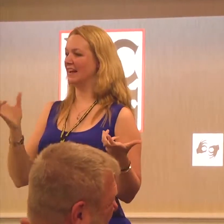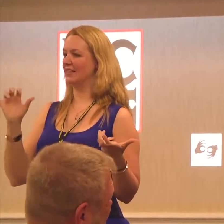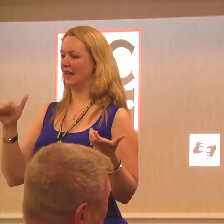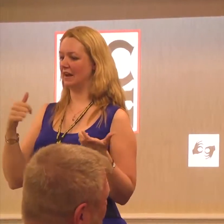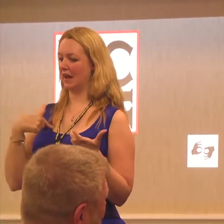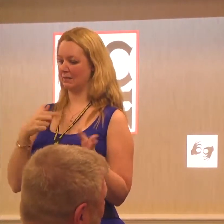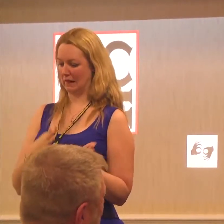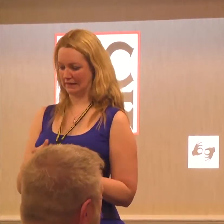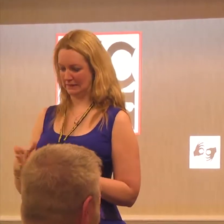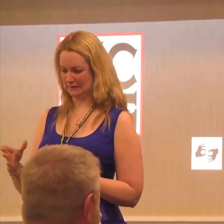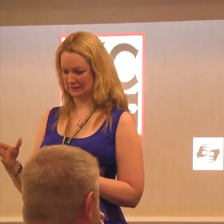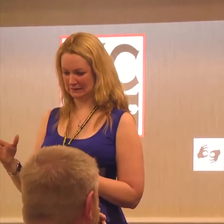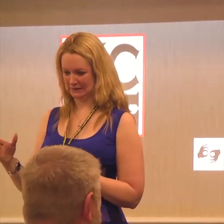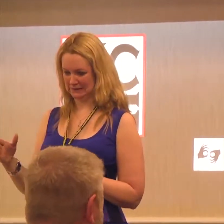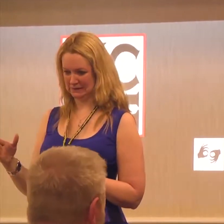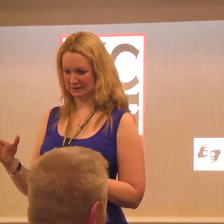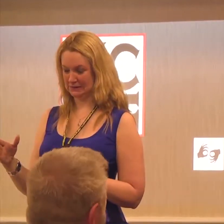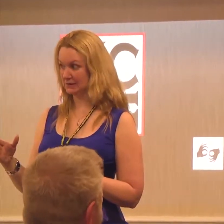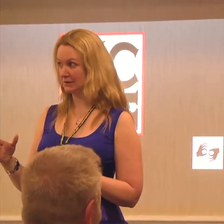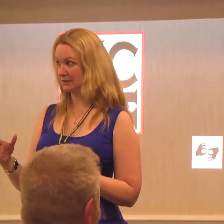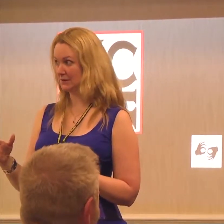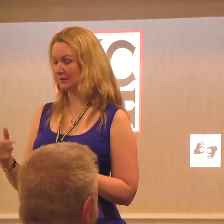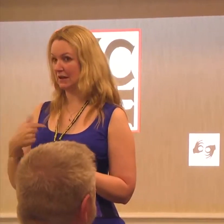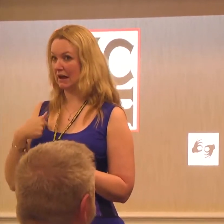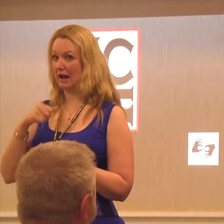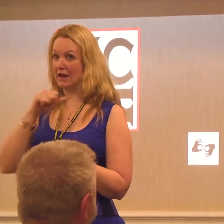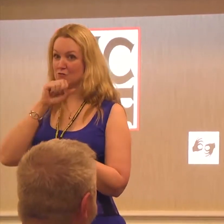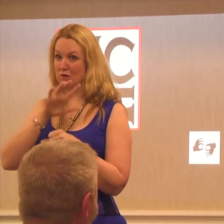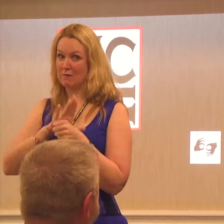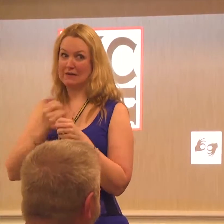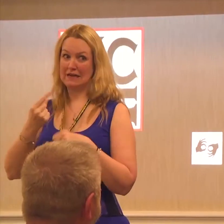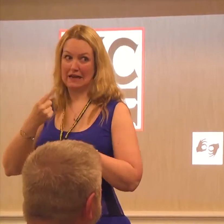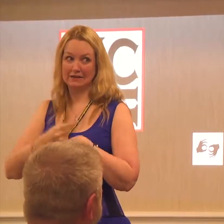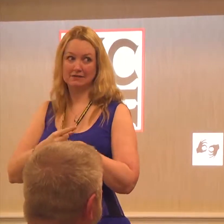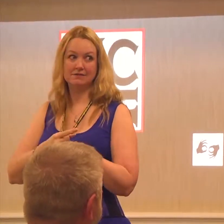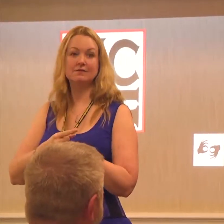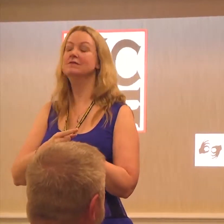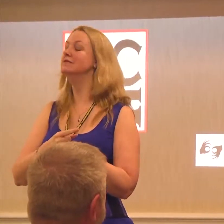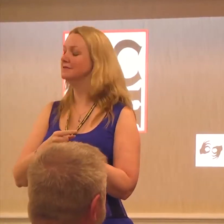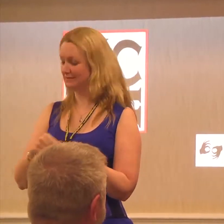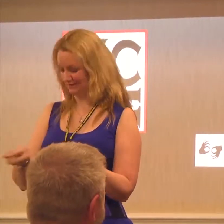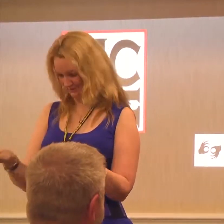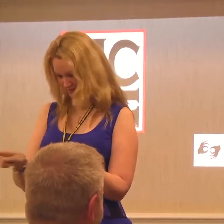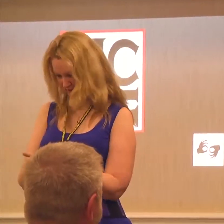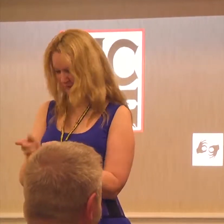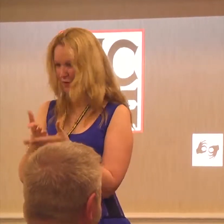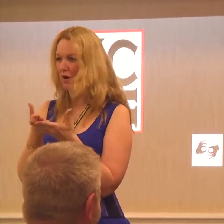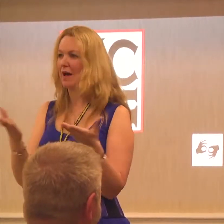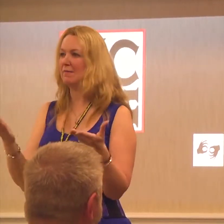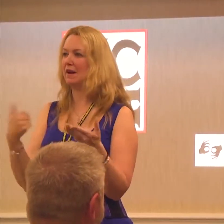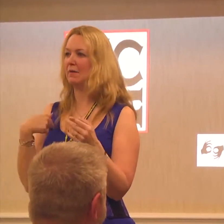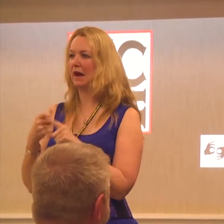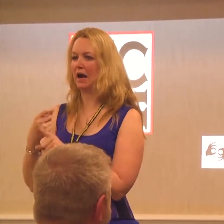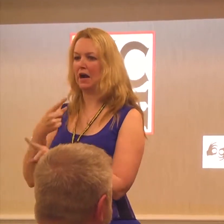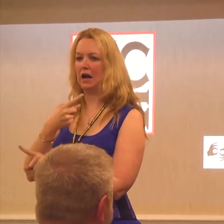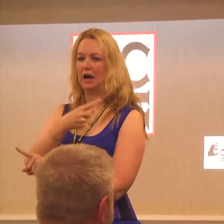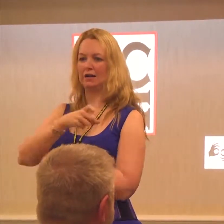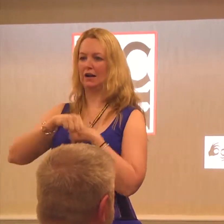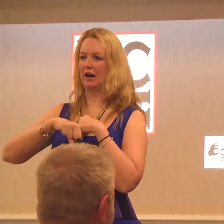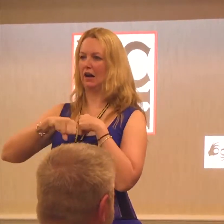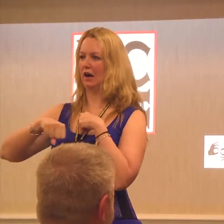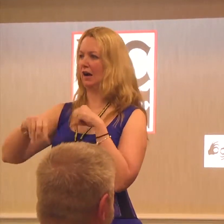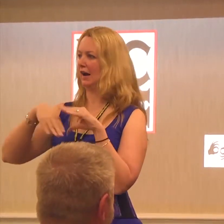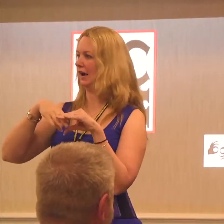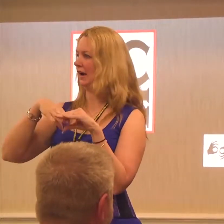written down. I can guarantee you tonight I'll do the same thing. I'll go totally off script and just talk like I always do. You